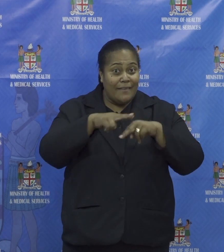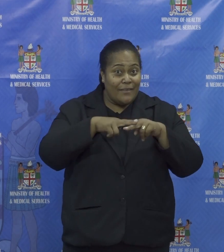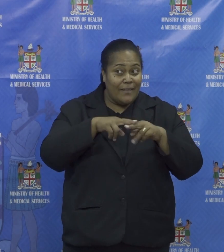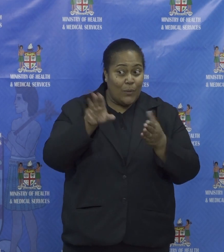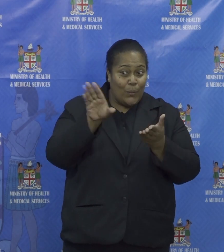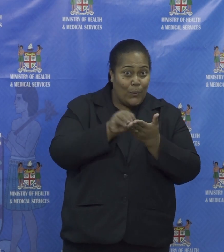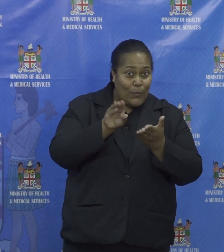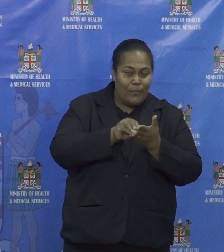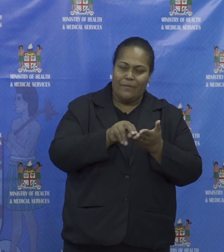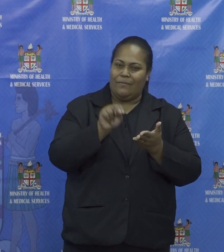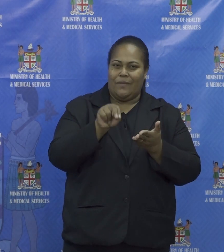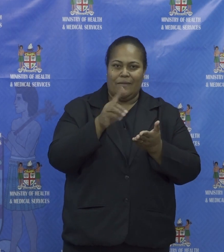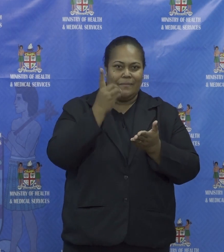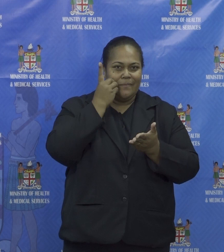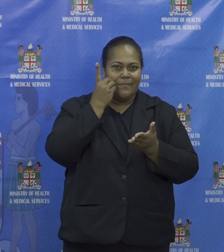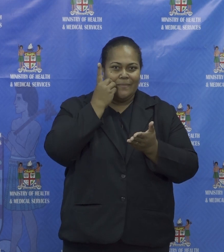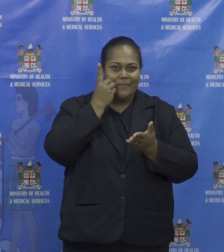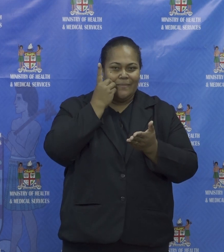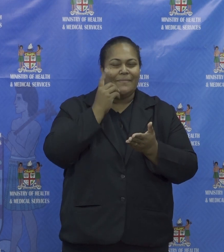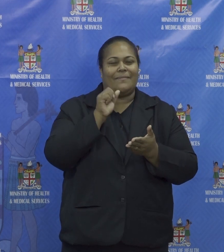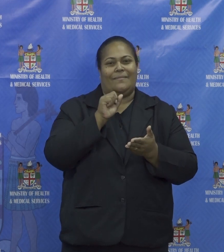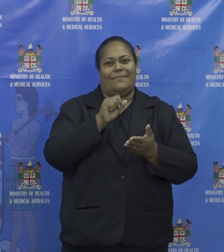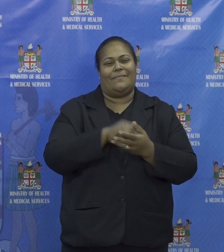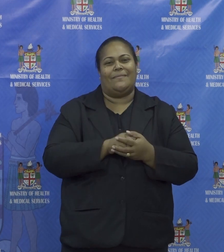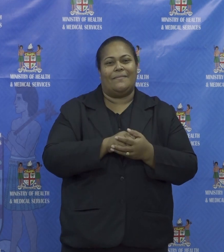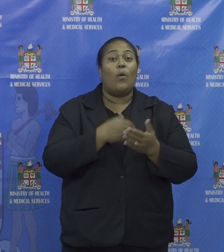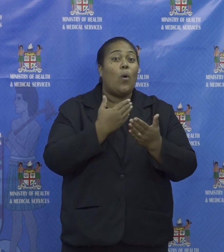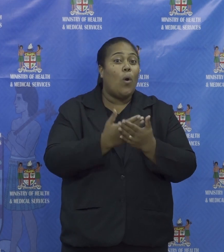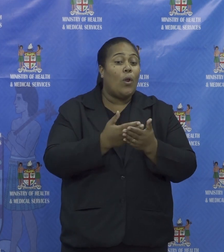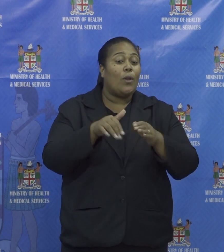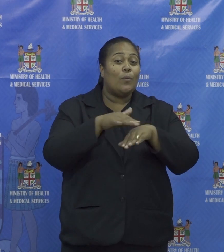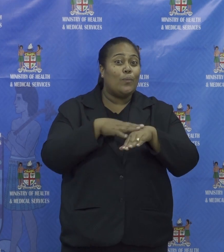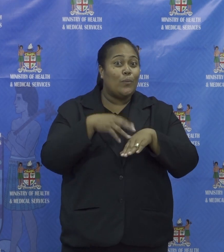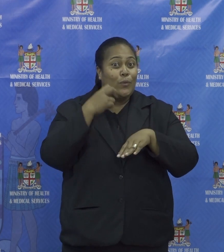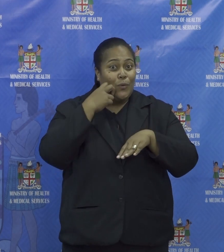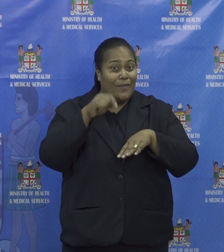app into your mobile and switching the Bluetooth